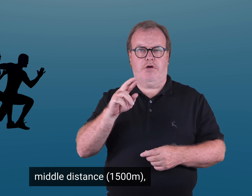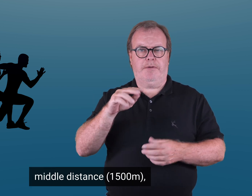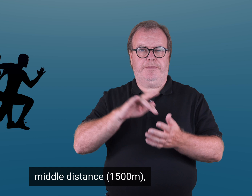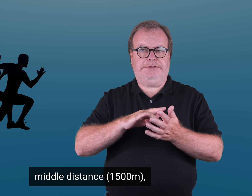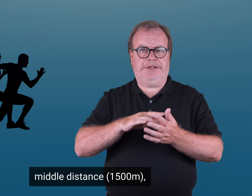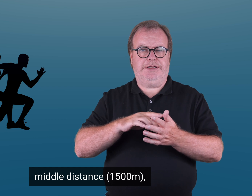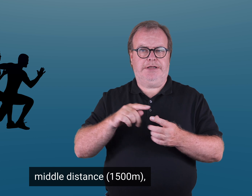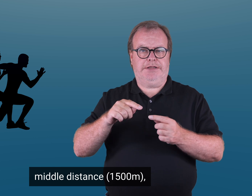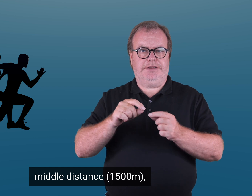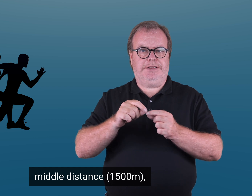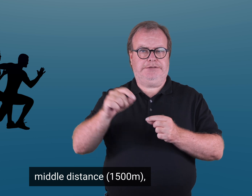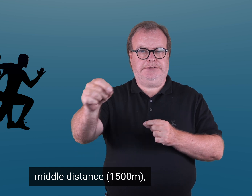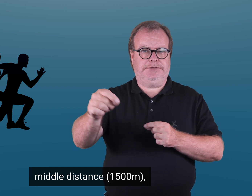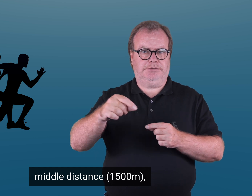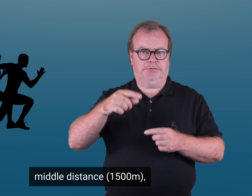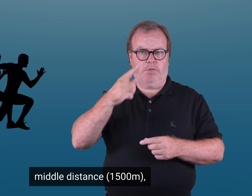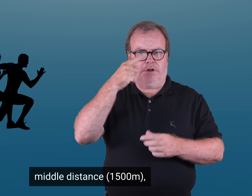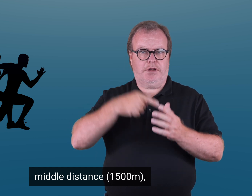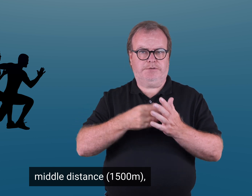middle distance, that's 1500 metres,